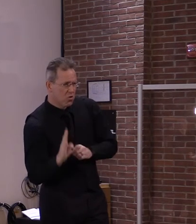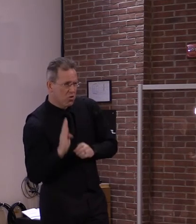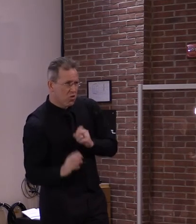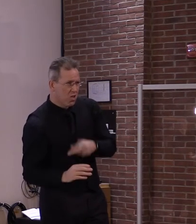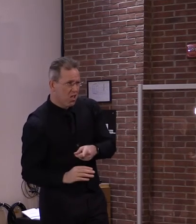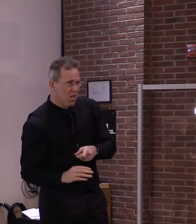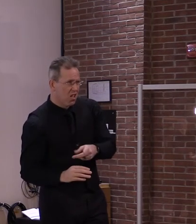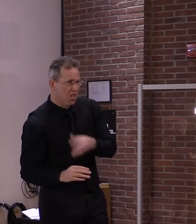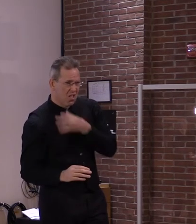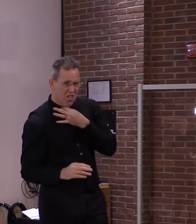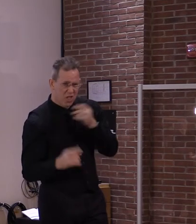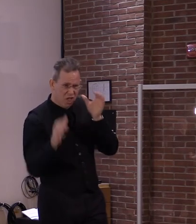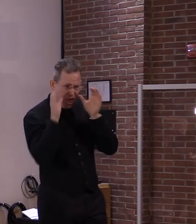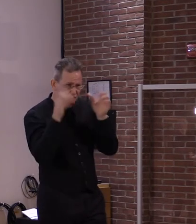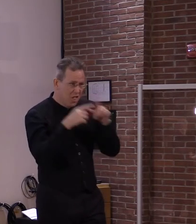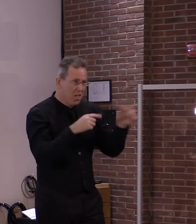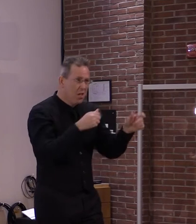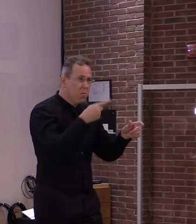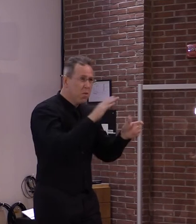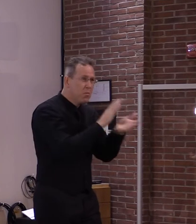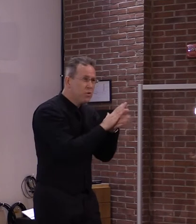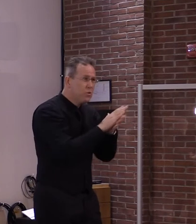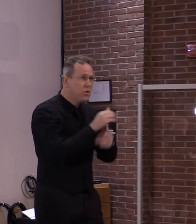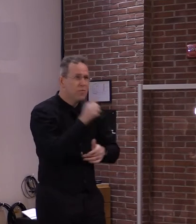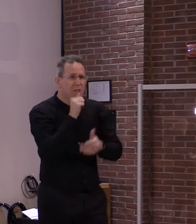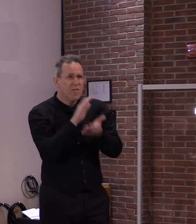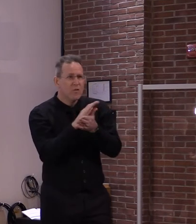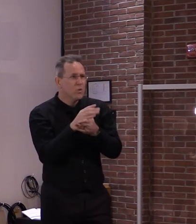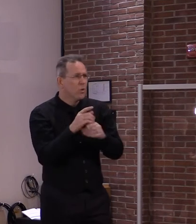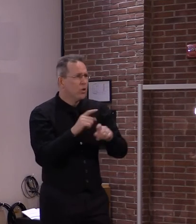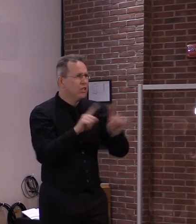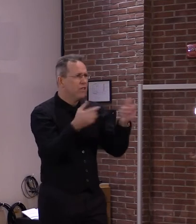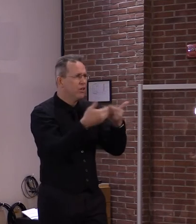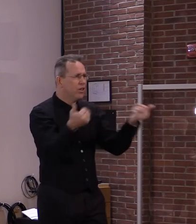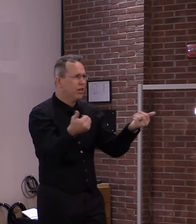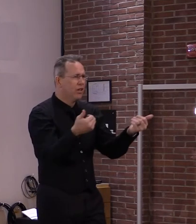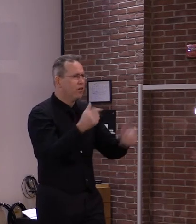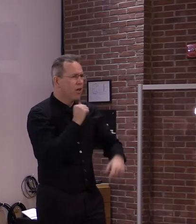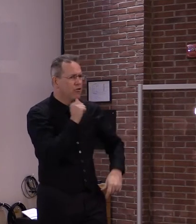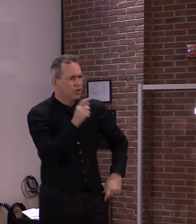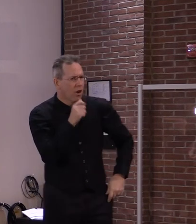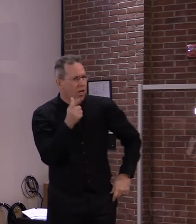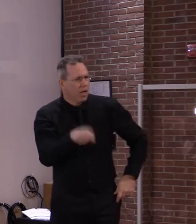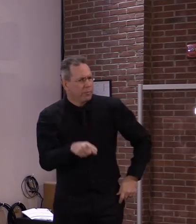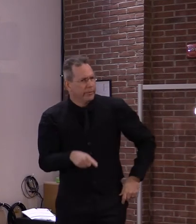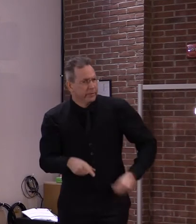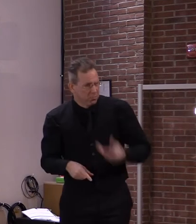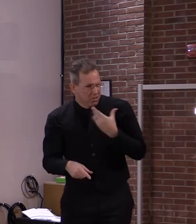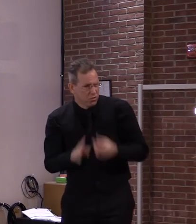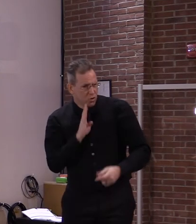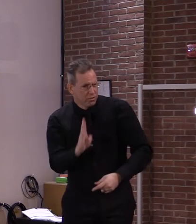it none of those qualify for 1a okay thank you